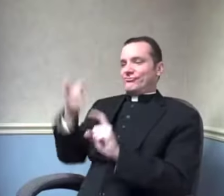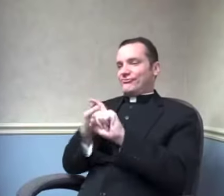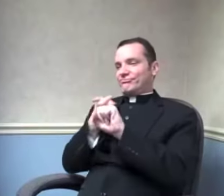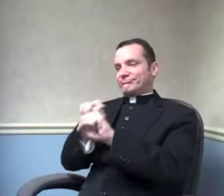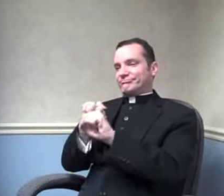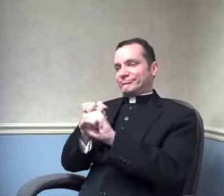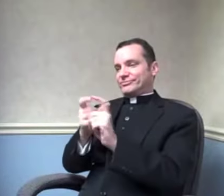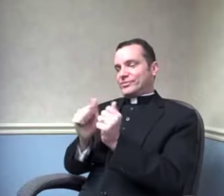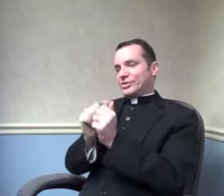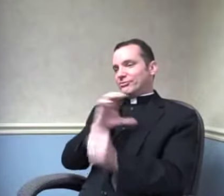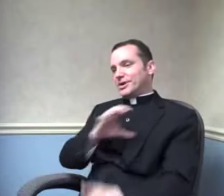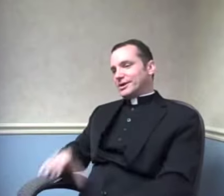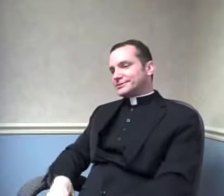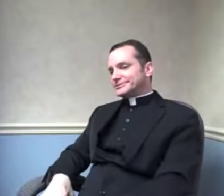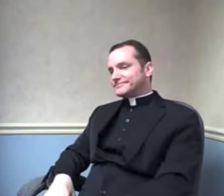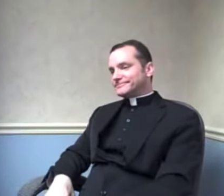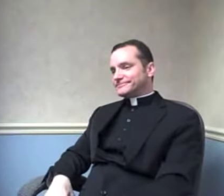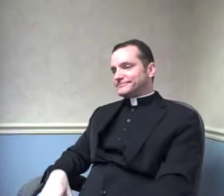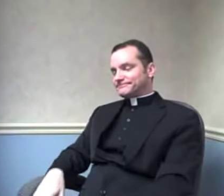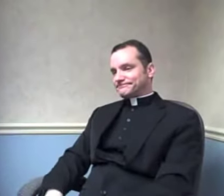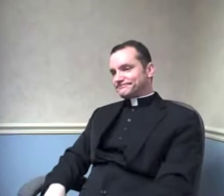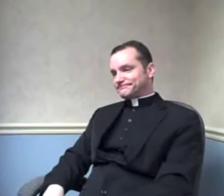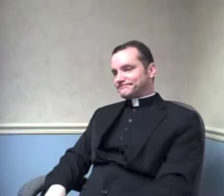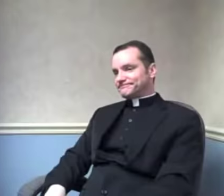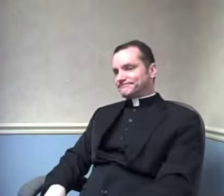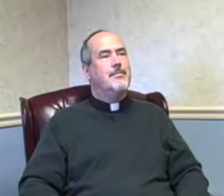They want to become best friends with Christ.